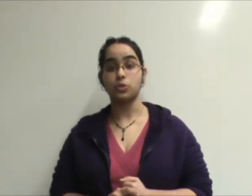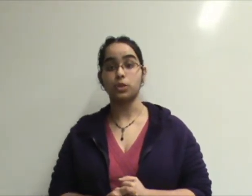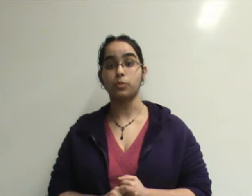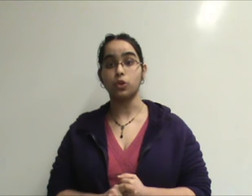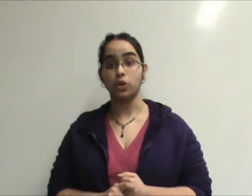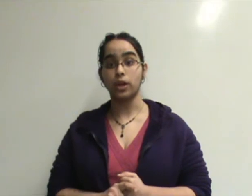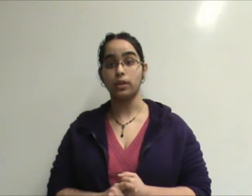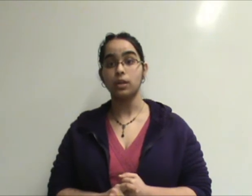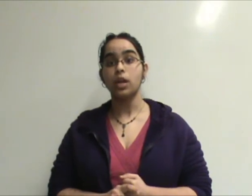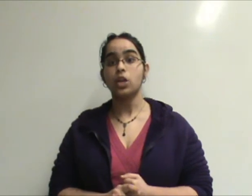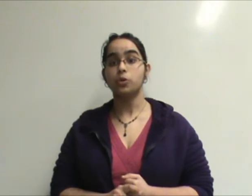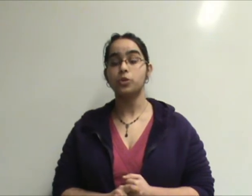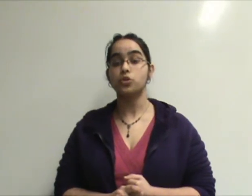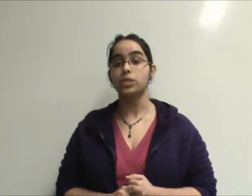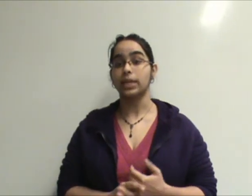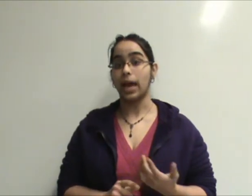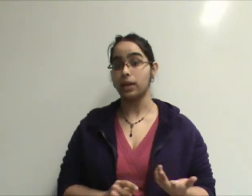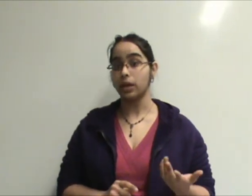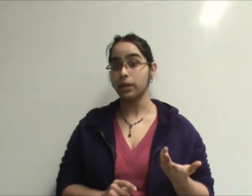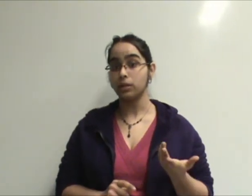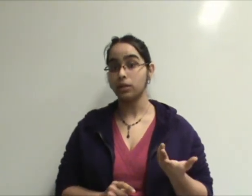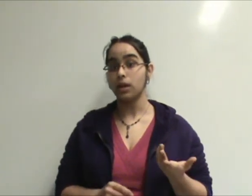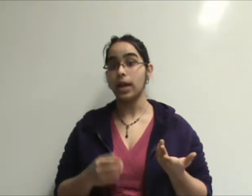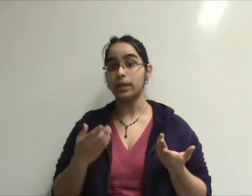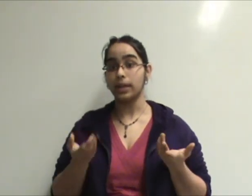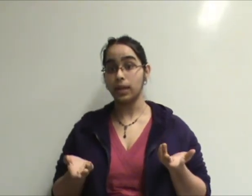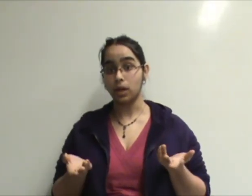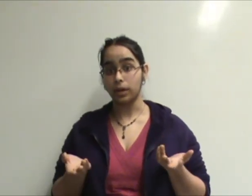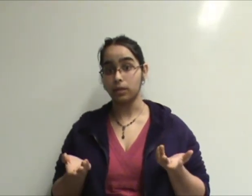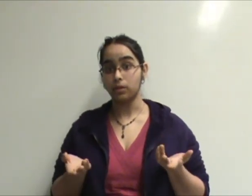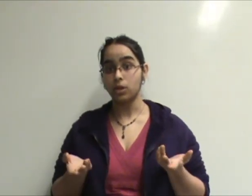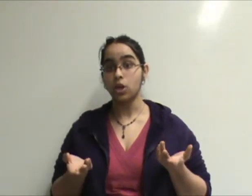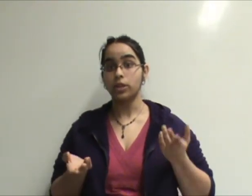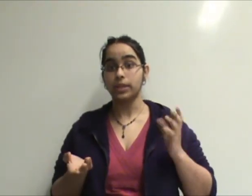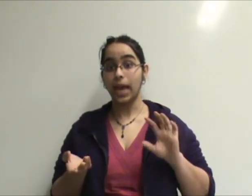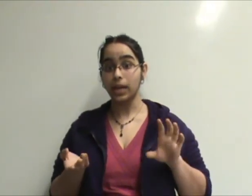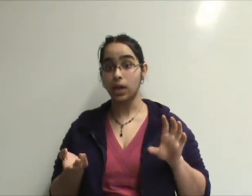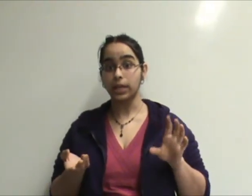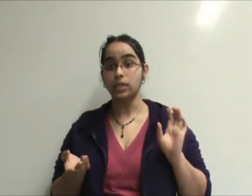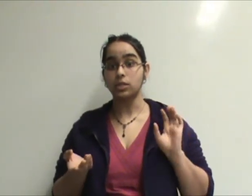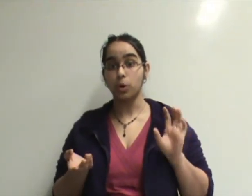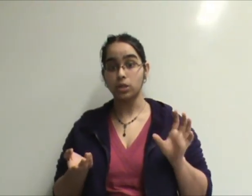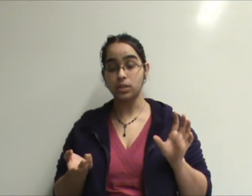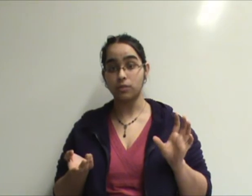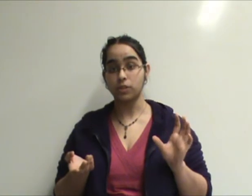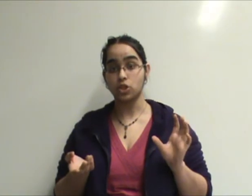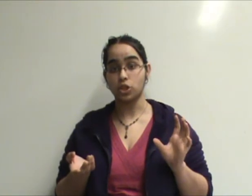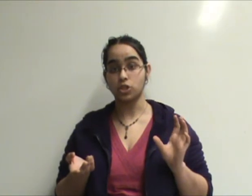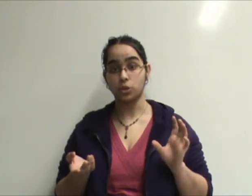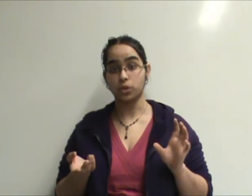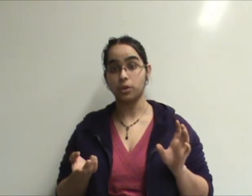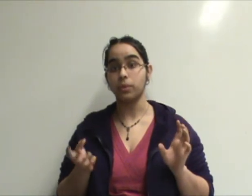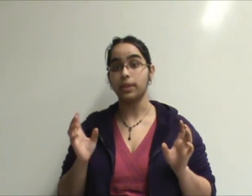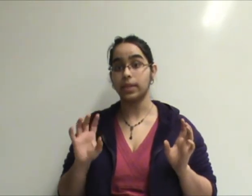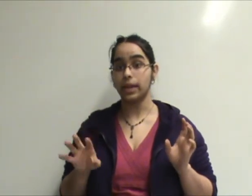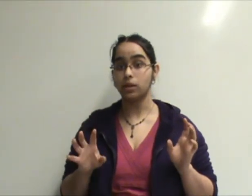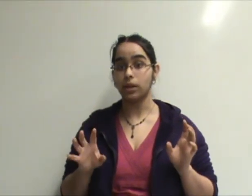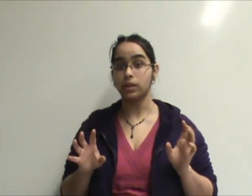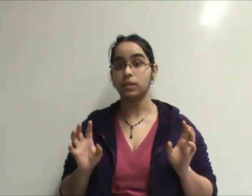sodium chloride, you produce a cation and an anion. The cation is the positively charged sodium and the anion is